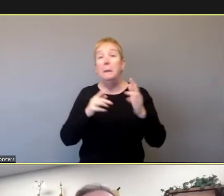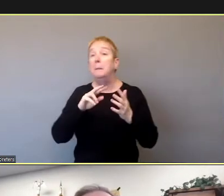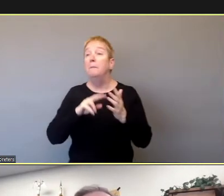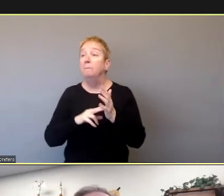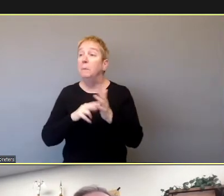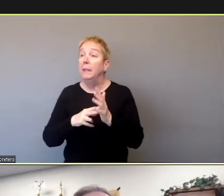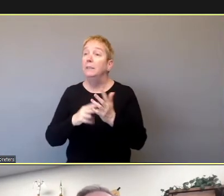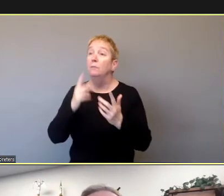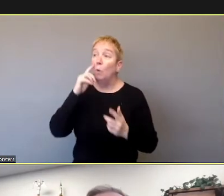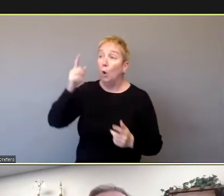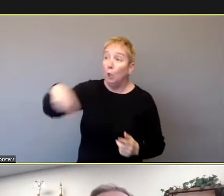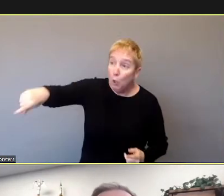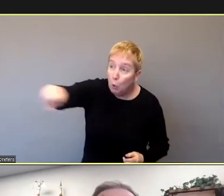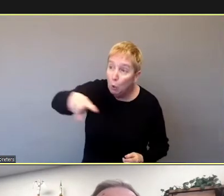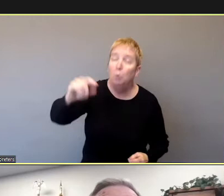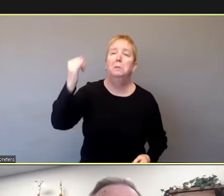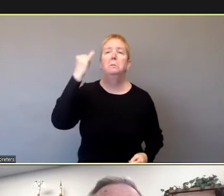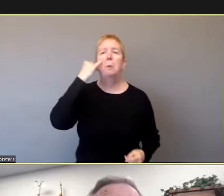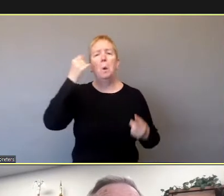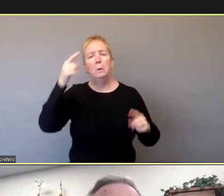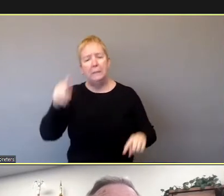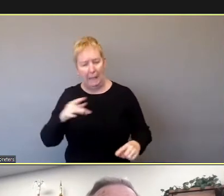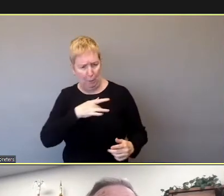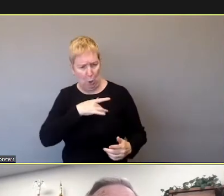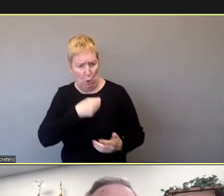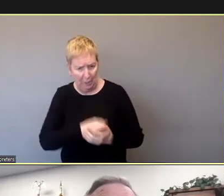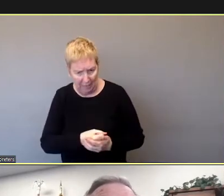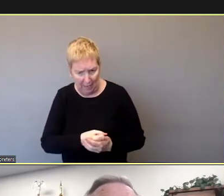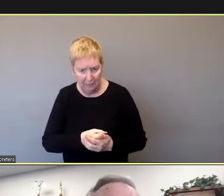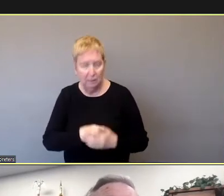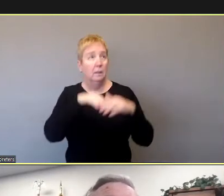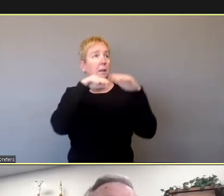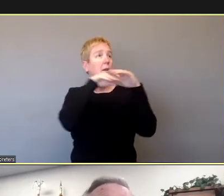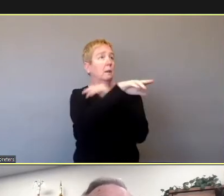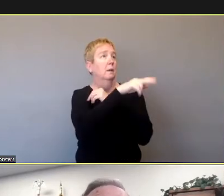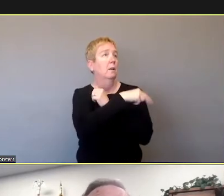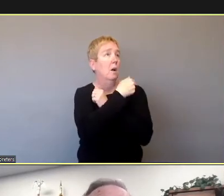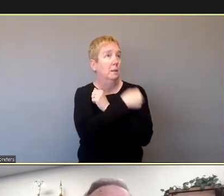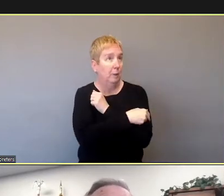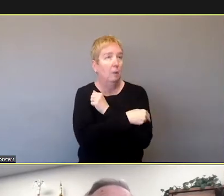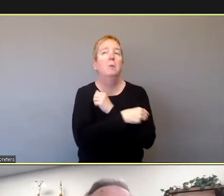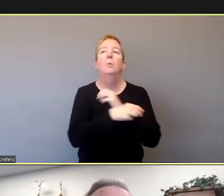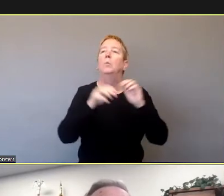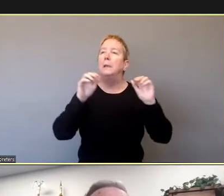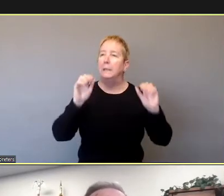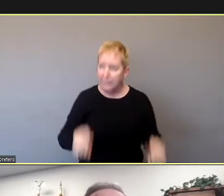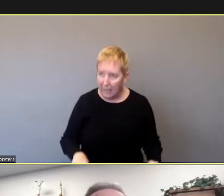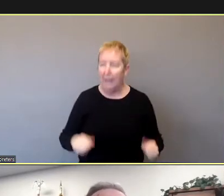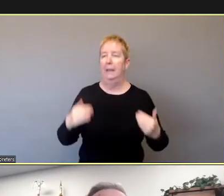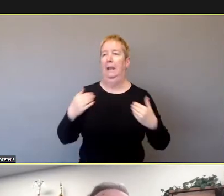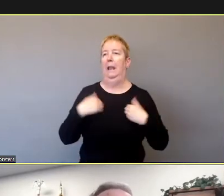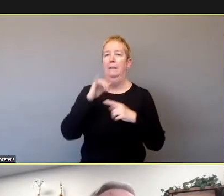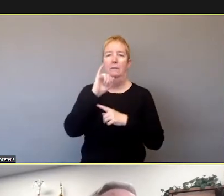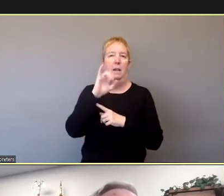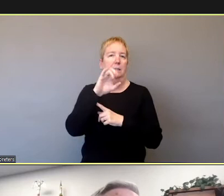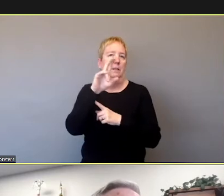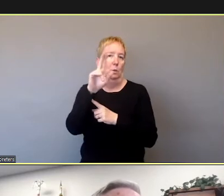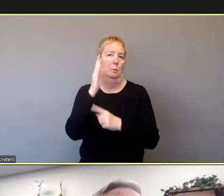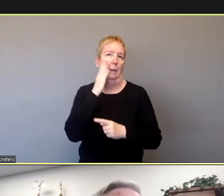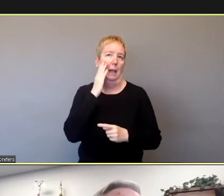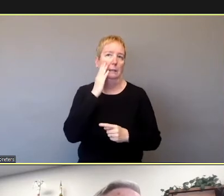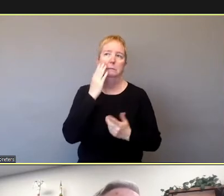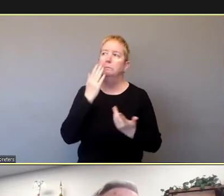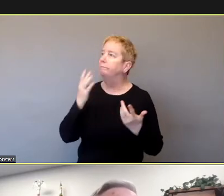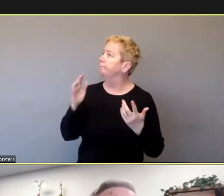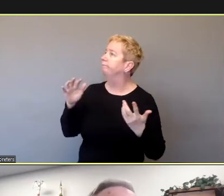attack, there will be an ICU bed for us, at least somewhere in New Mexico. And if you remember from previous